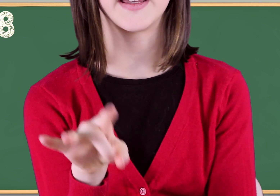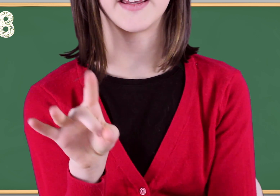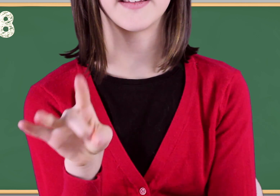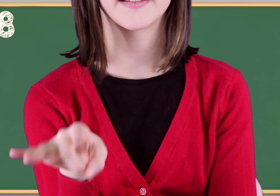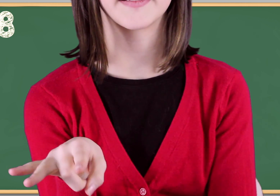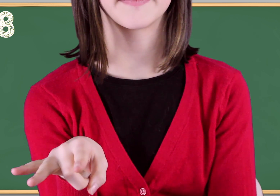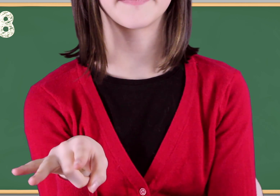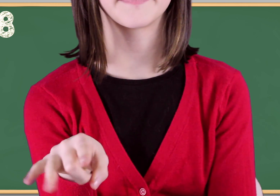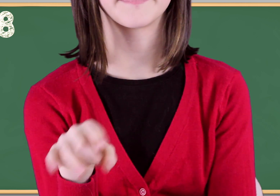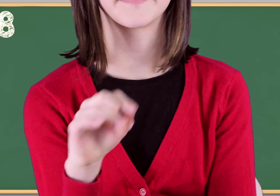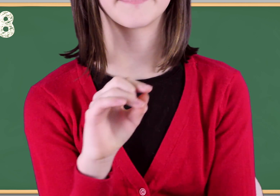88,